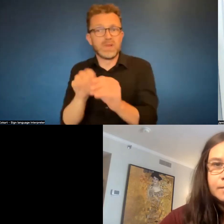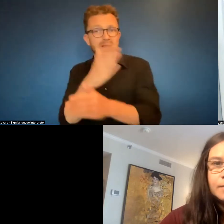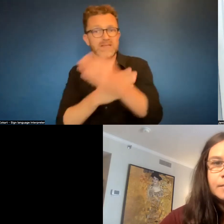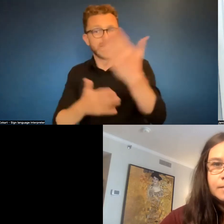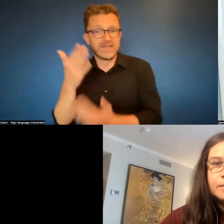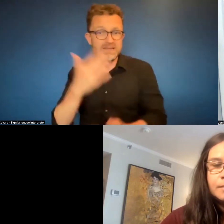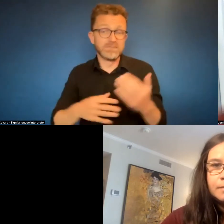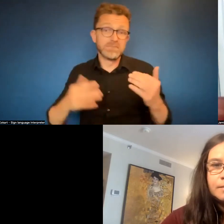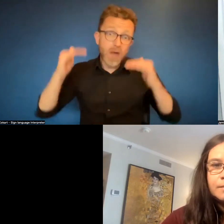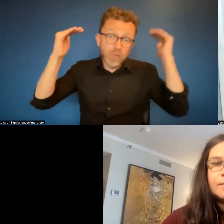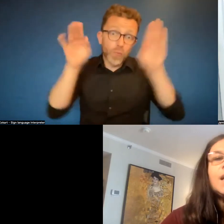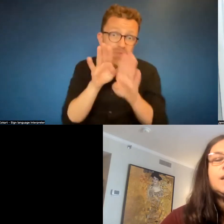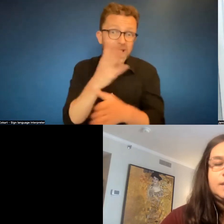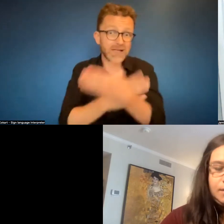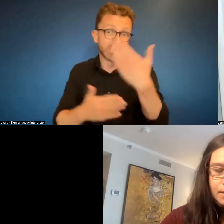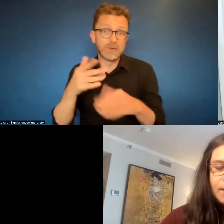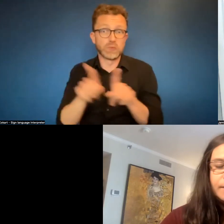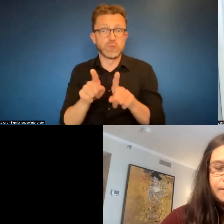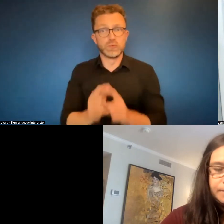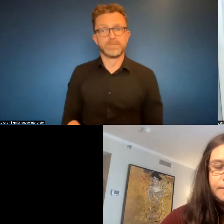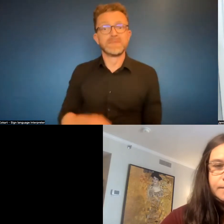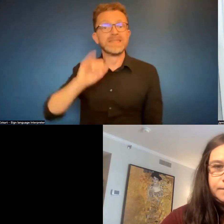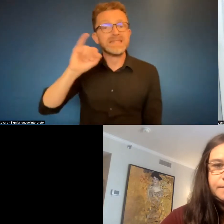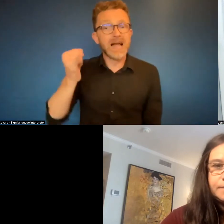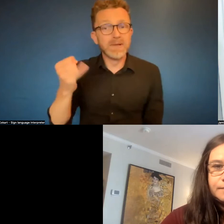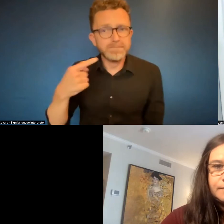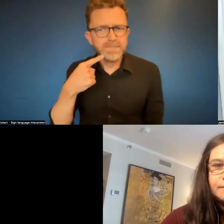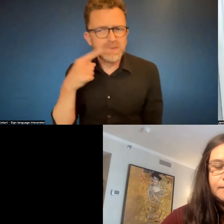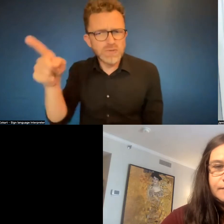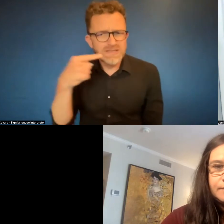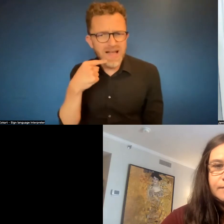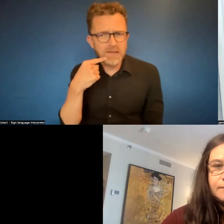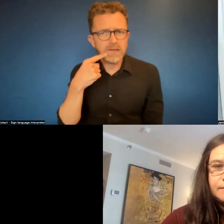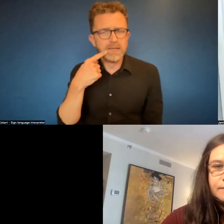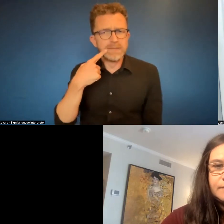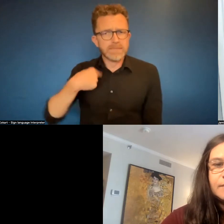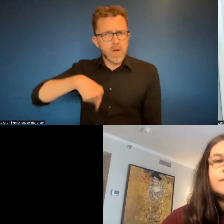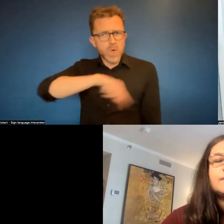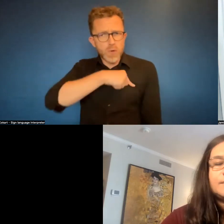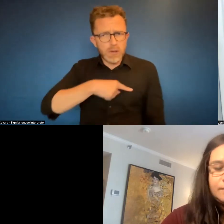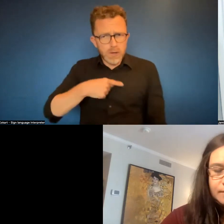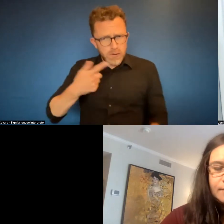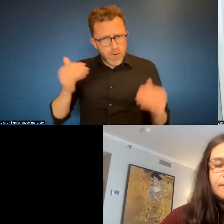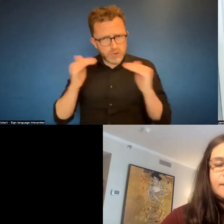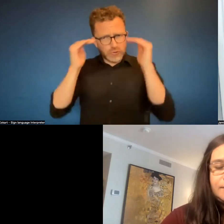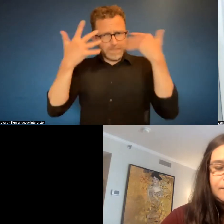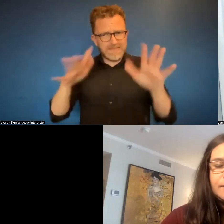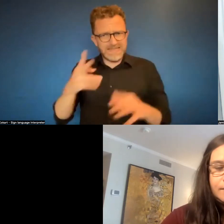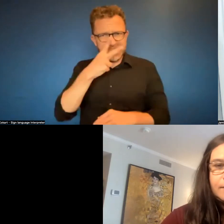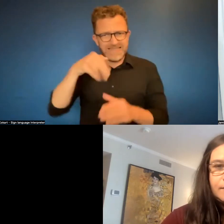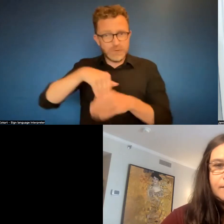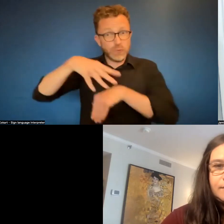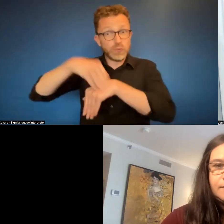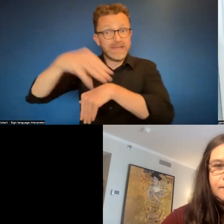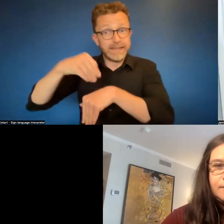So we have to be aware and fighting all the time, because these kind of issues just go back and forth, no matter